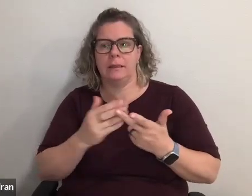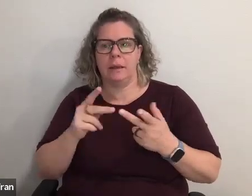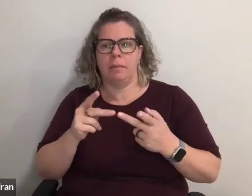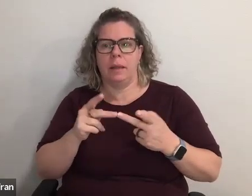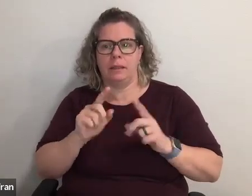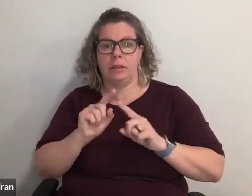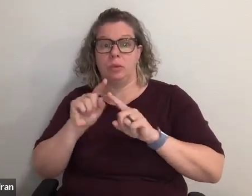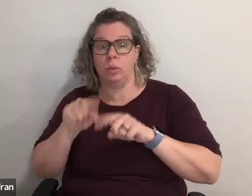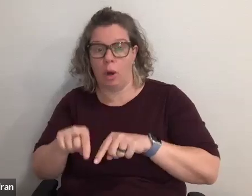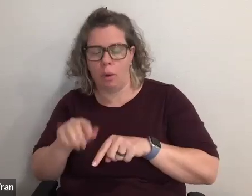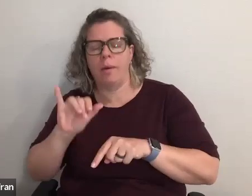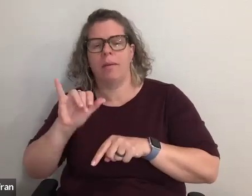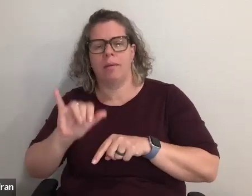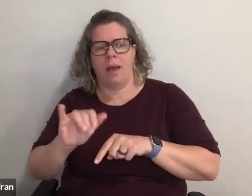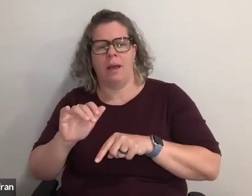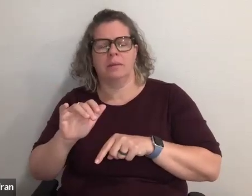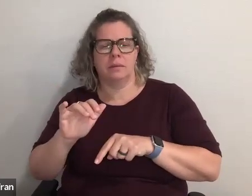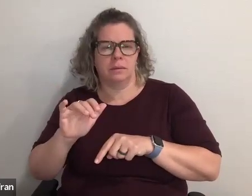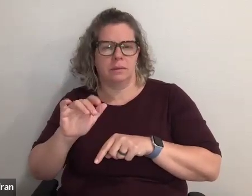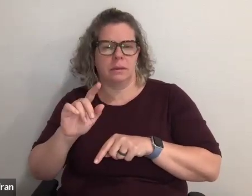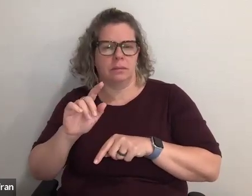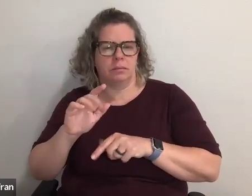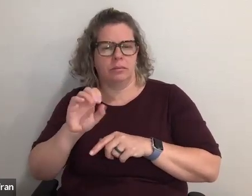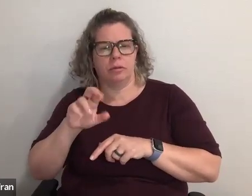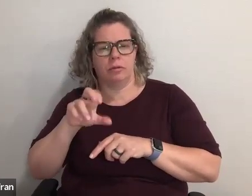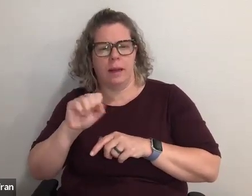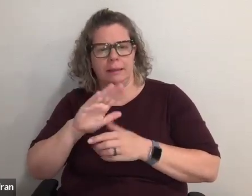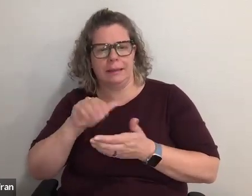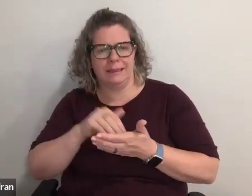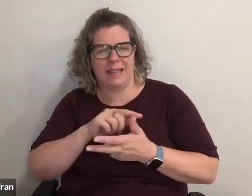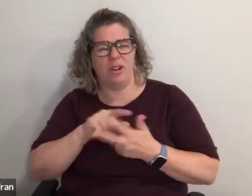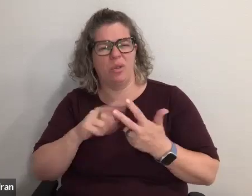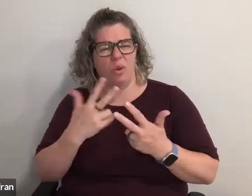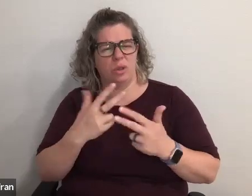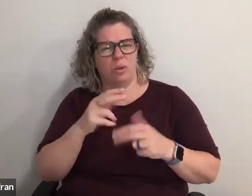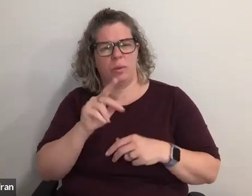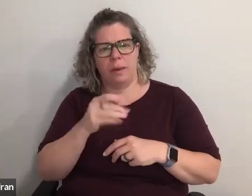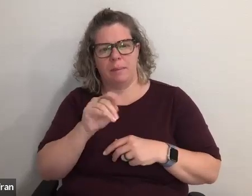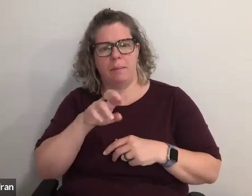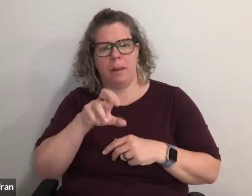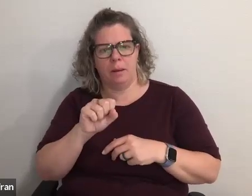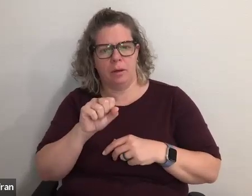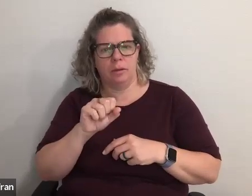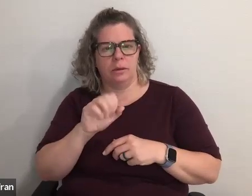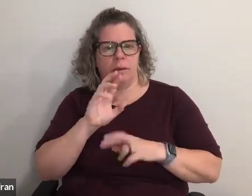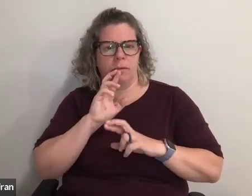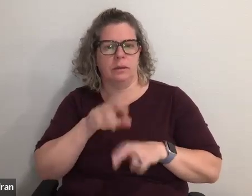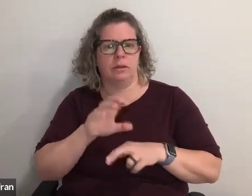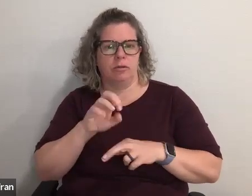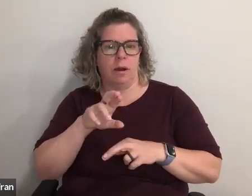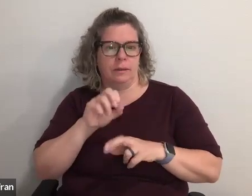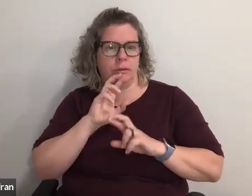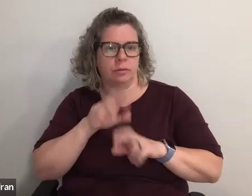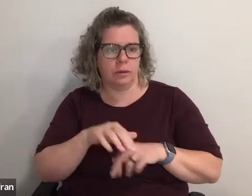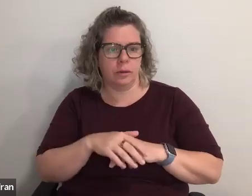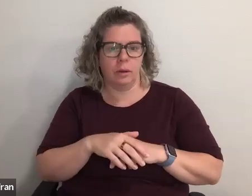the crisis centers. And so kind of on this map here, Daren and I will kind of discuss who covers what region. So the blue circles on that